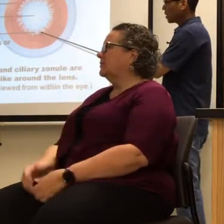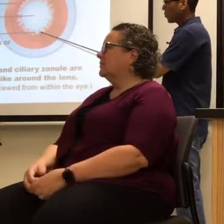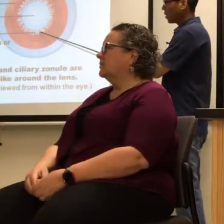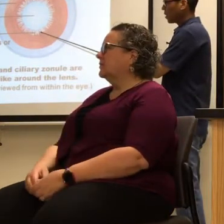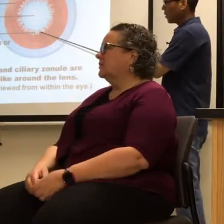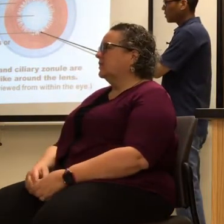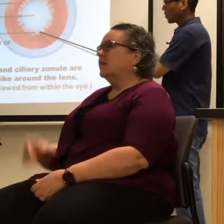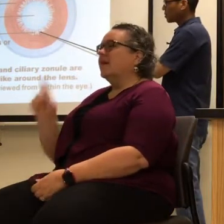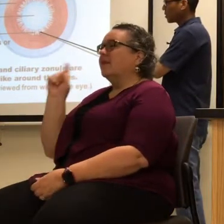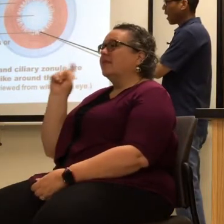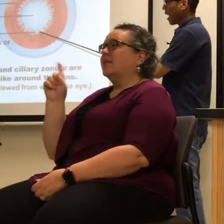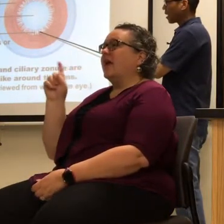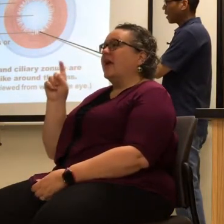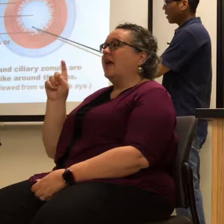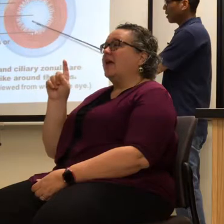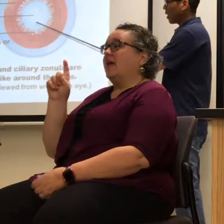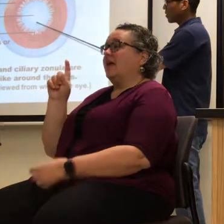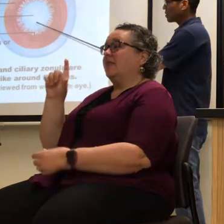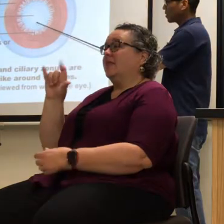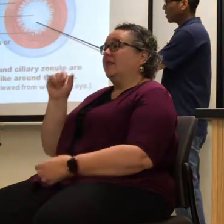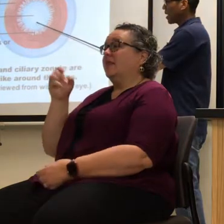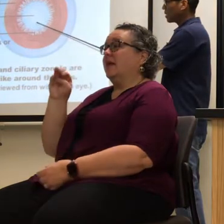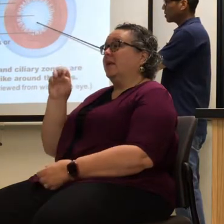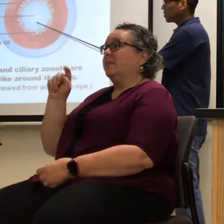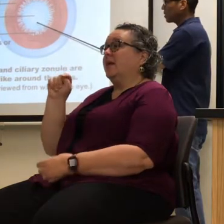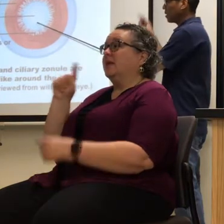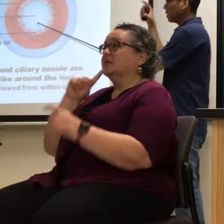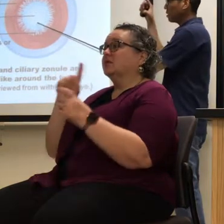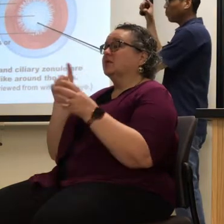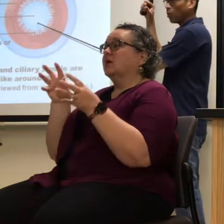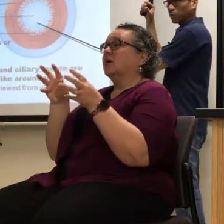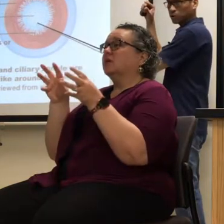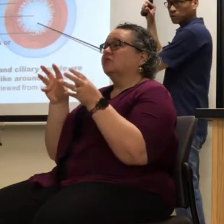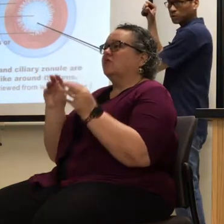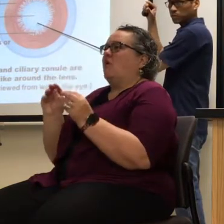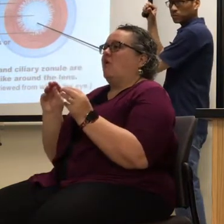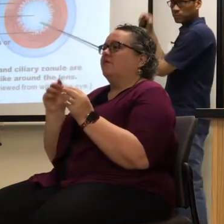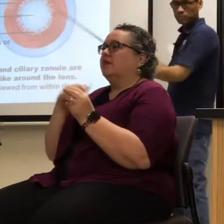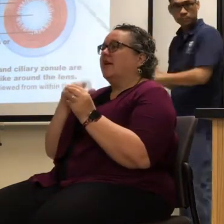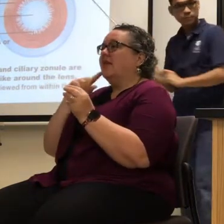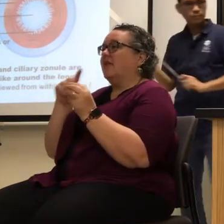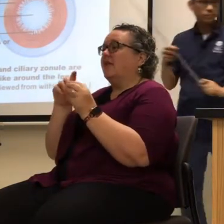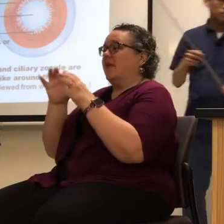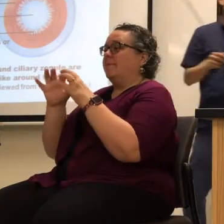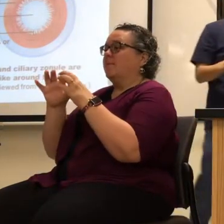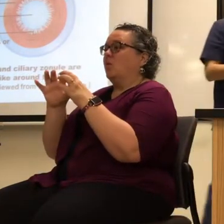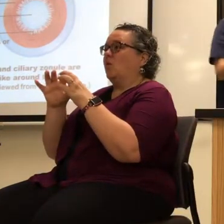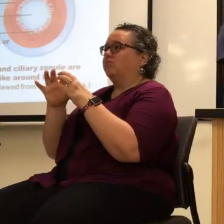these suspensory ligaments go slack, and it allows the lens to bulge.